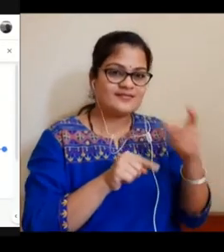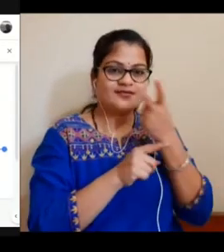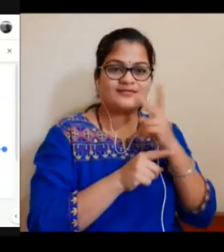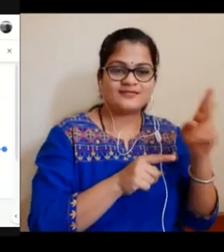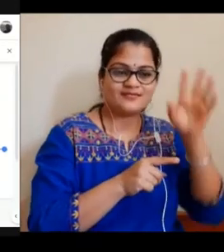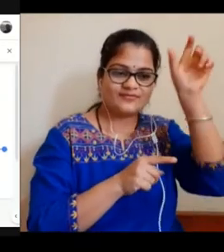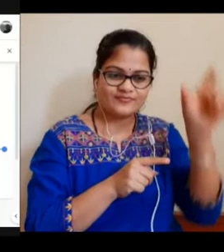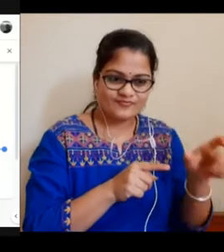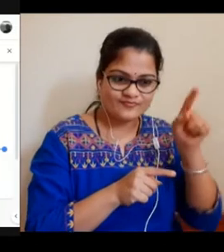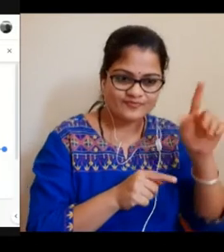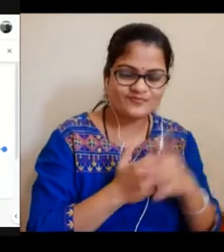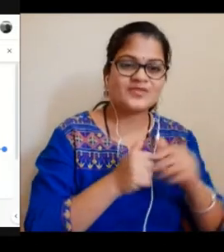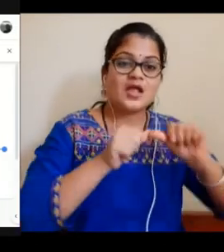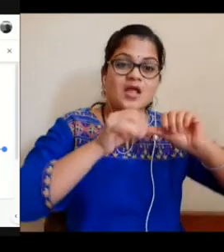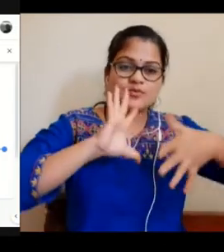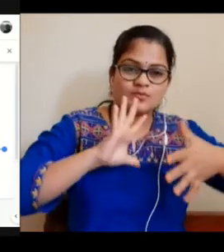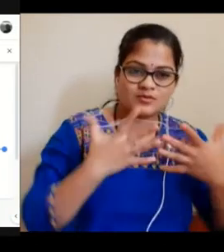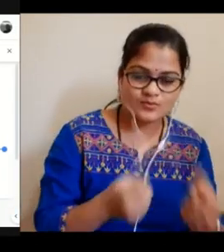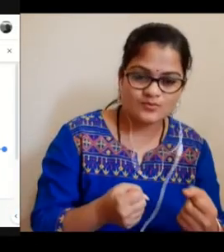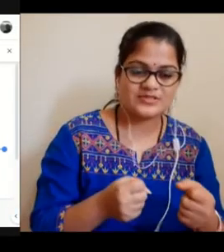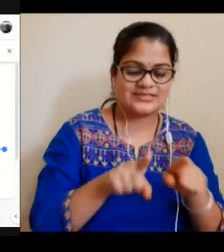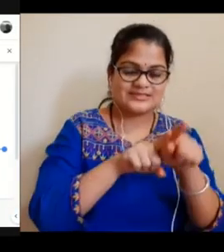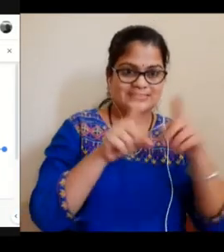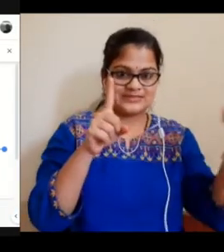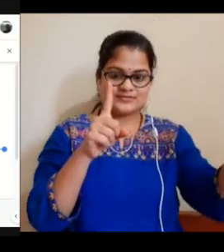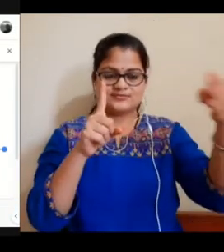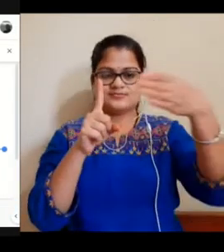clicked, or you can start playing this audio automatically